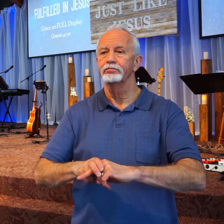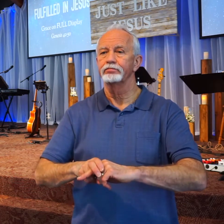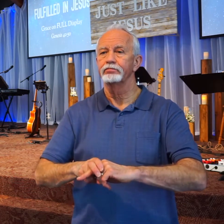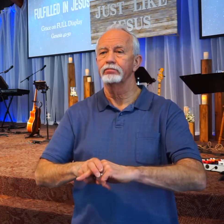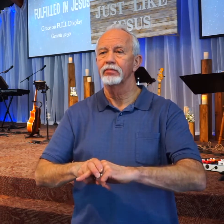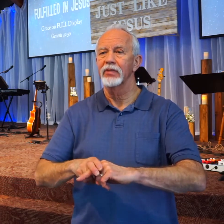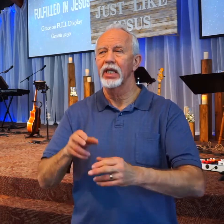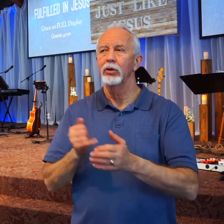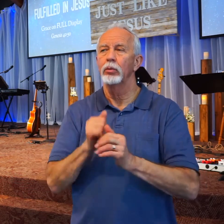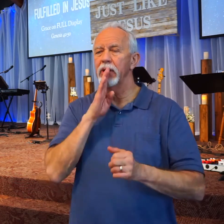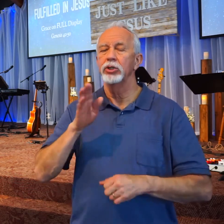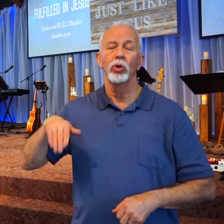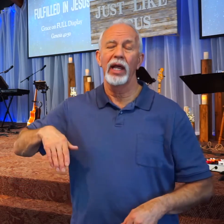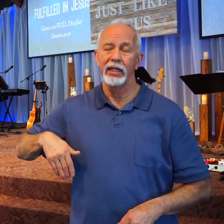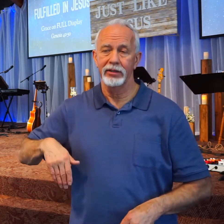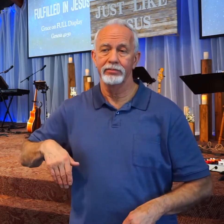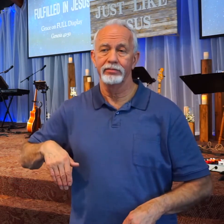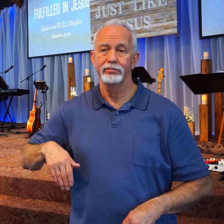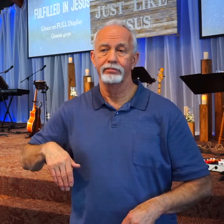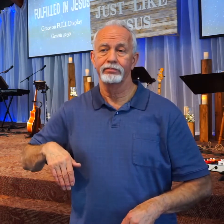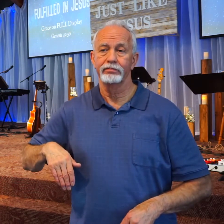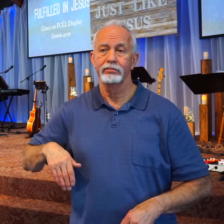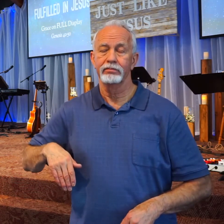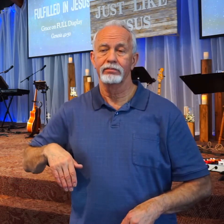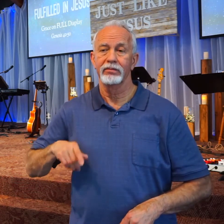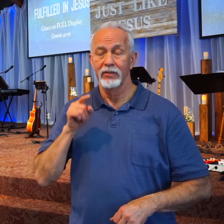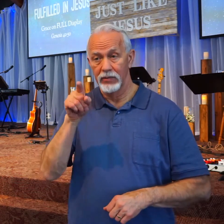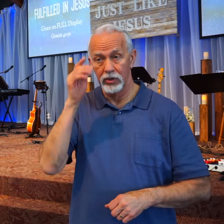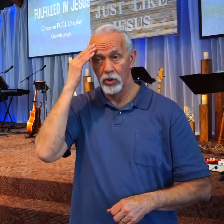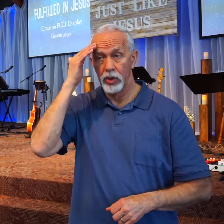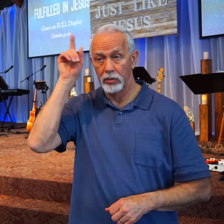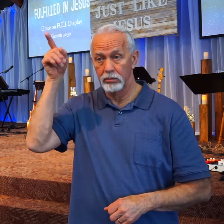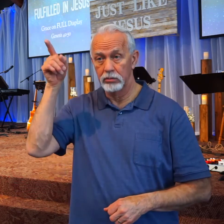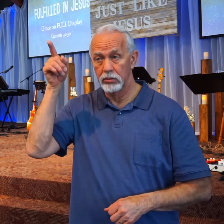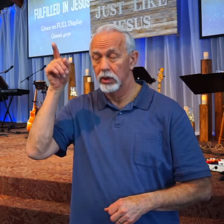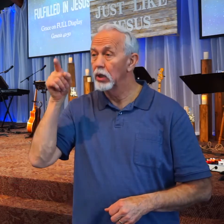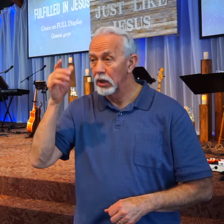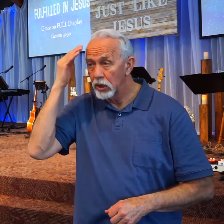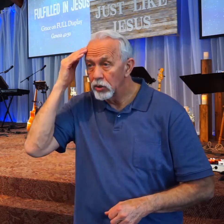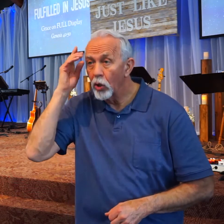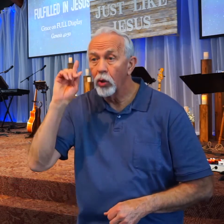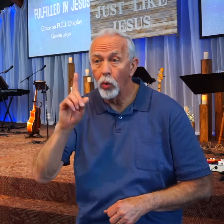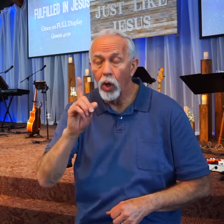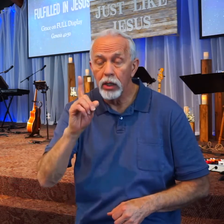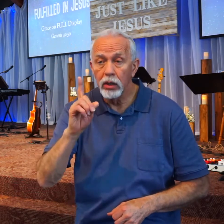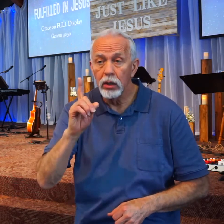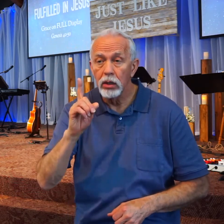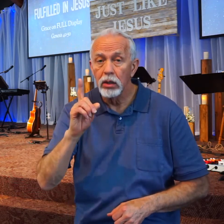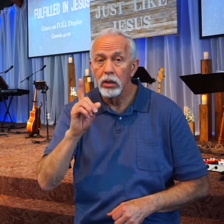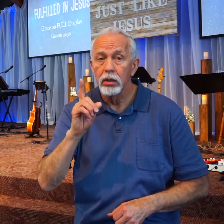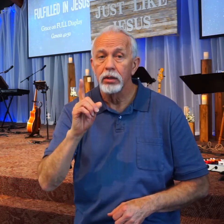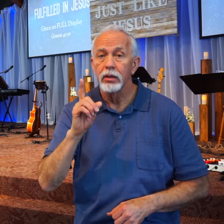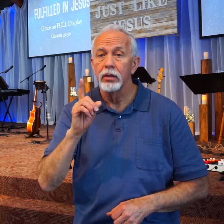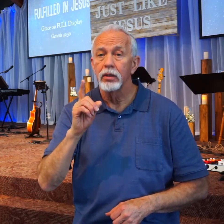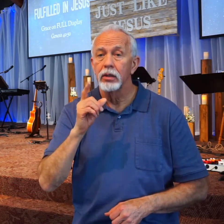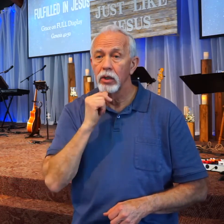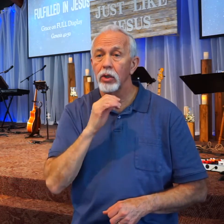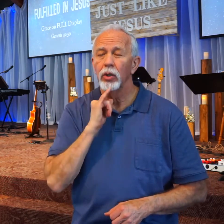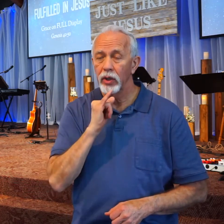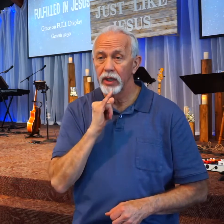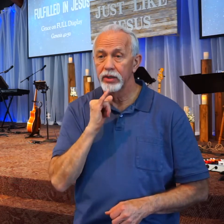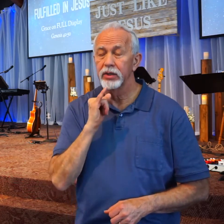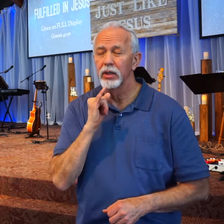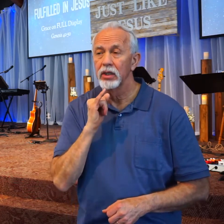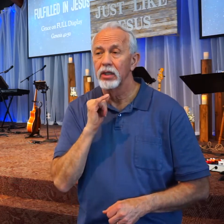And it'll be too late. Do you know him? Do you know the one who is upon the